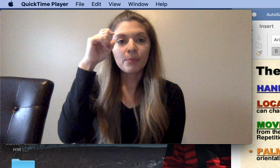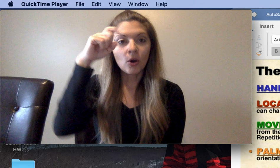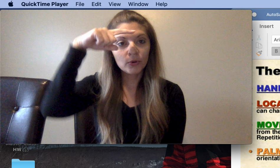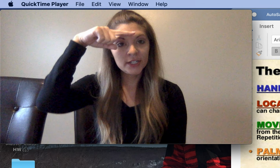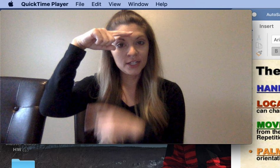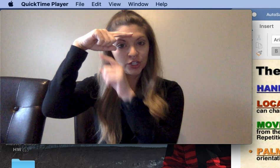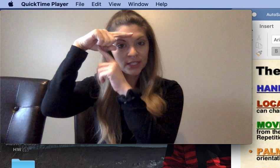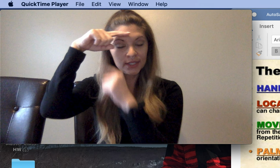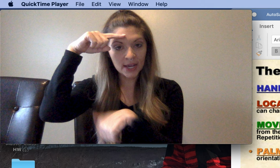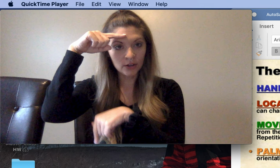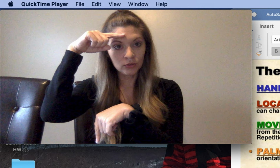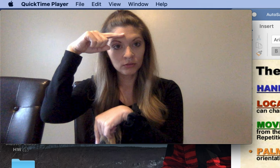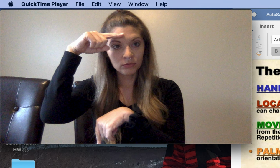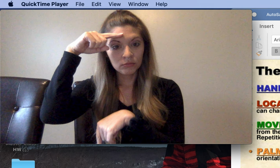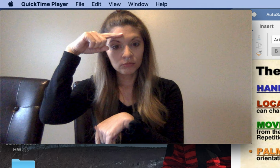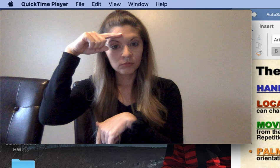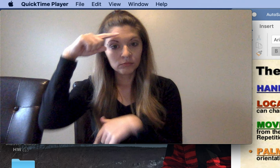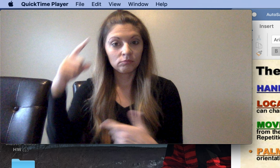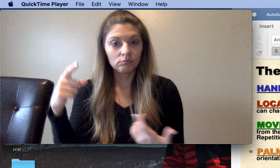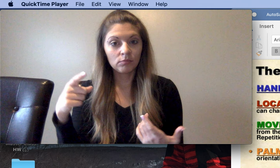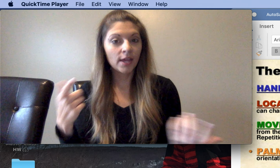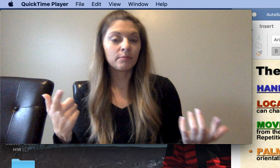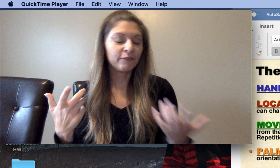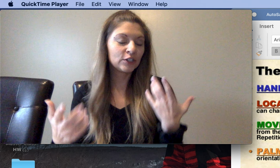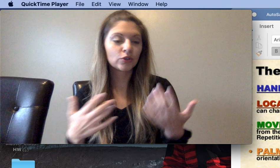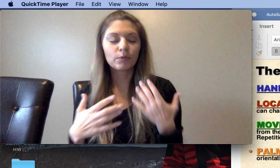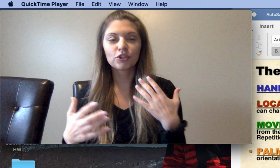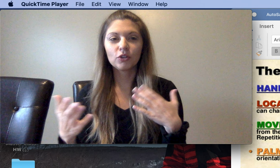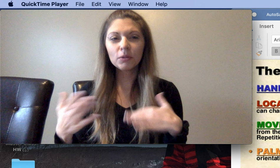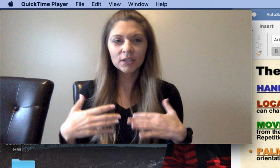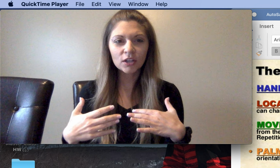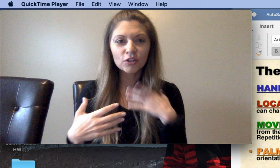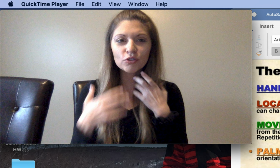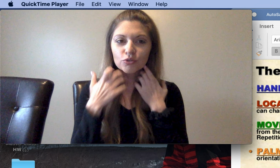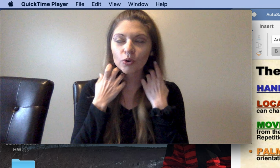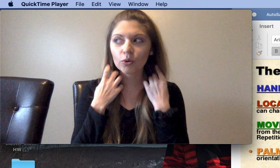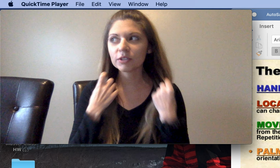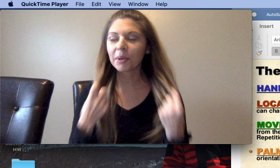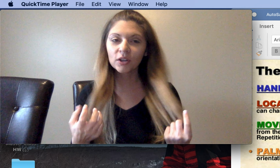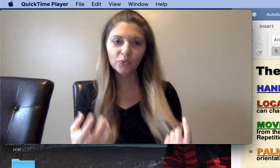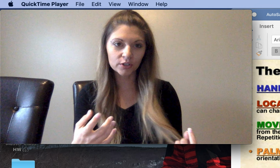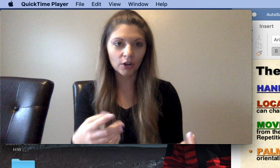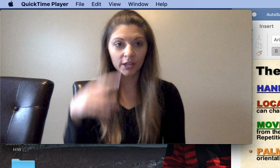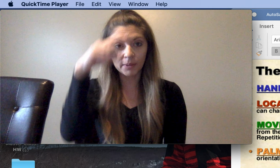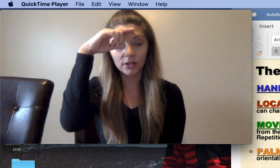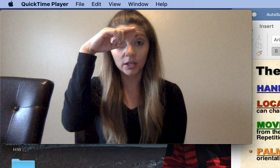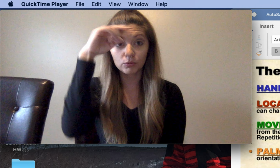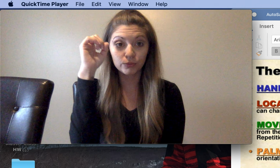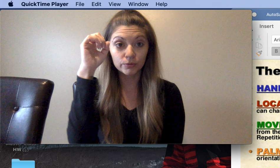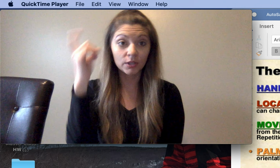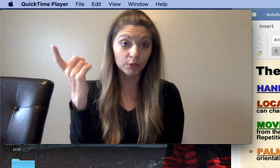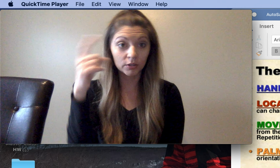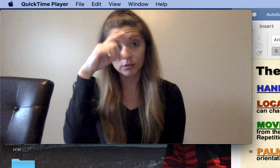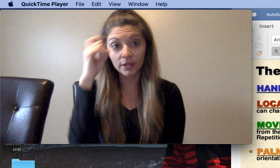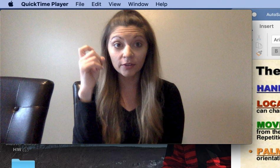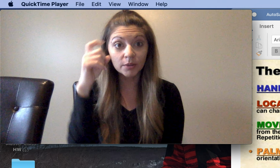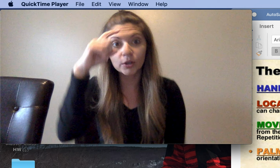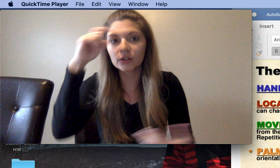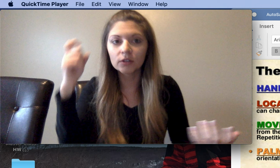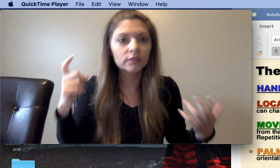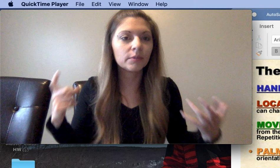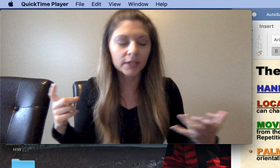My palm orientation is down, and my facial expression could be kind of neutral, or depending on what you're talking about, like summer, I